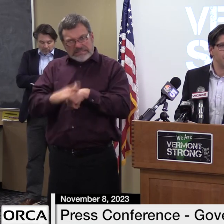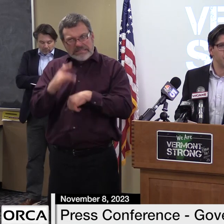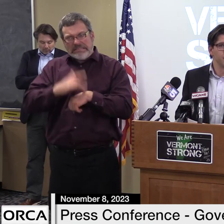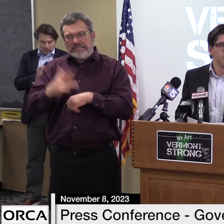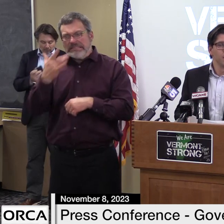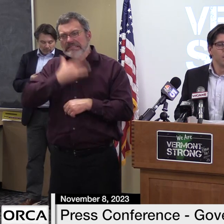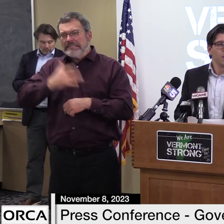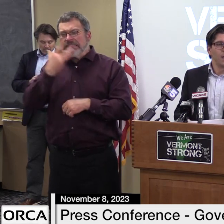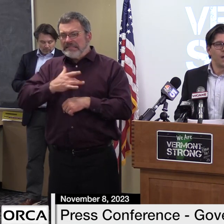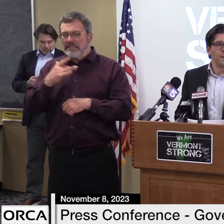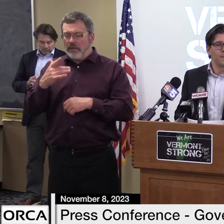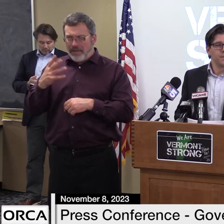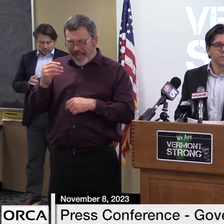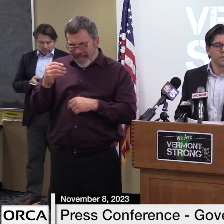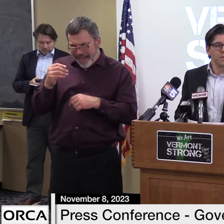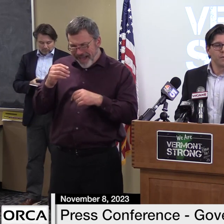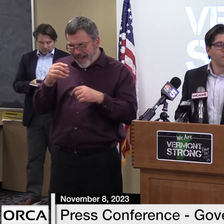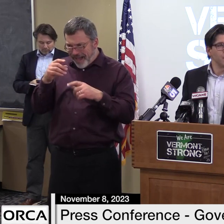know is the reality.